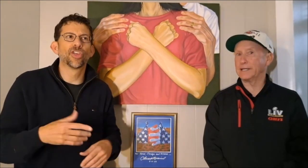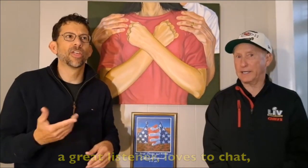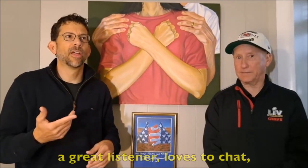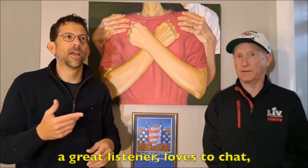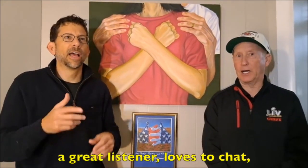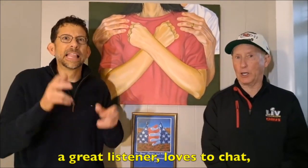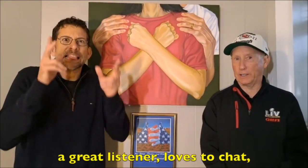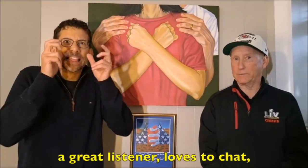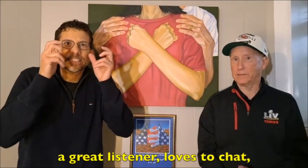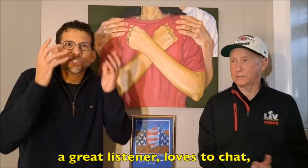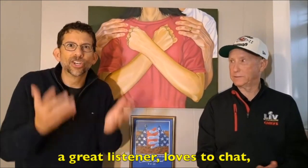Very.